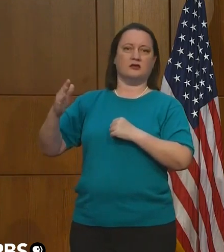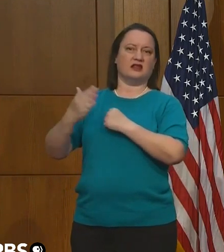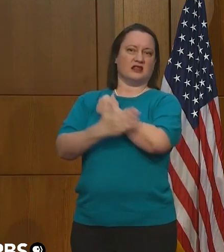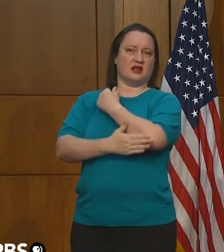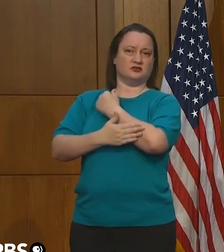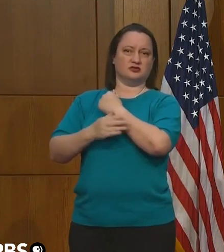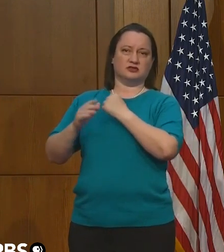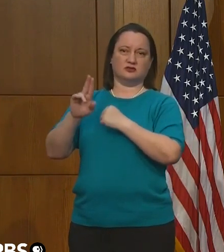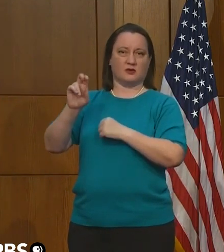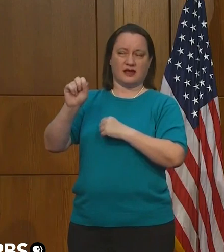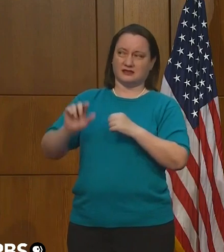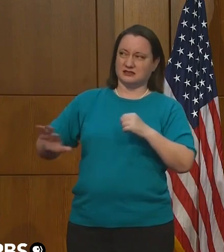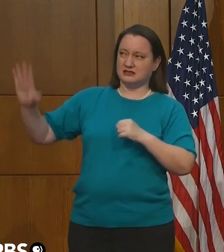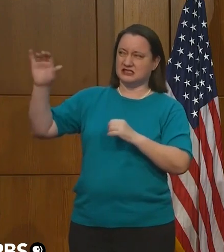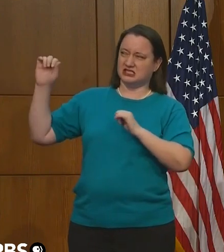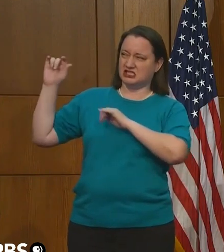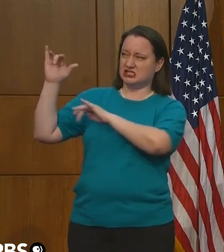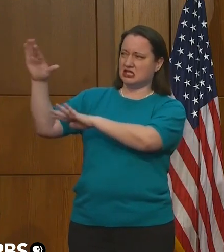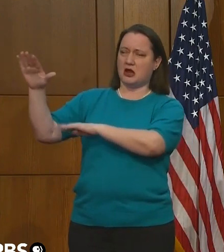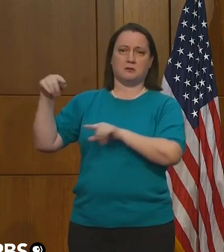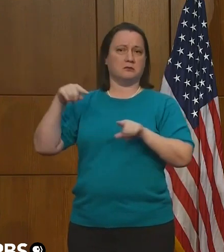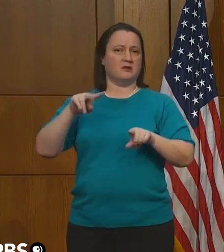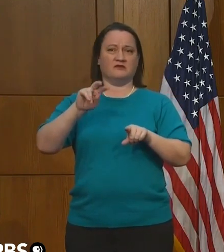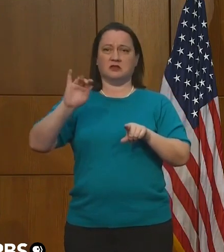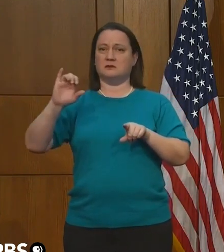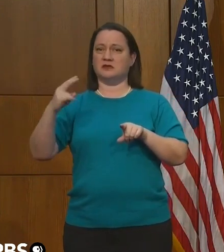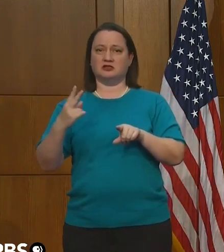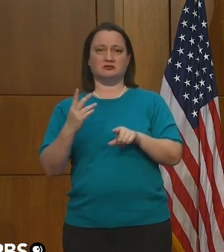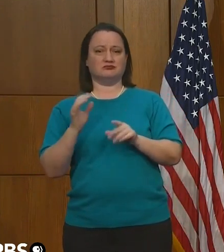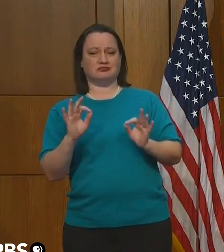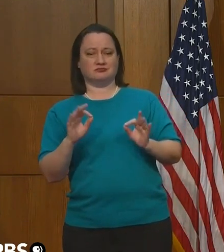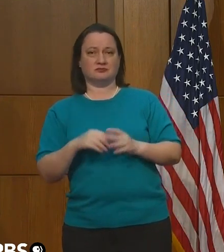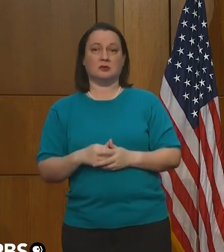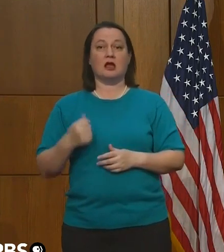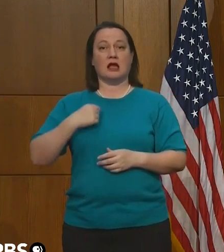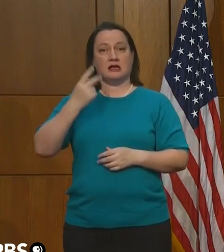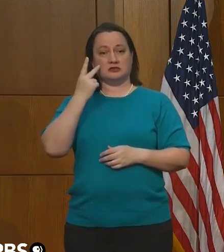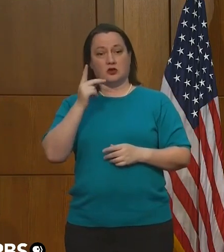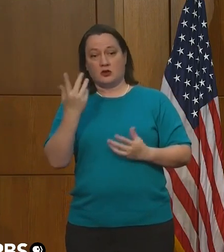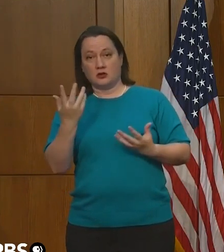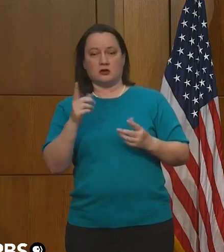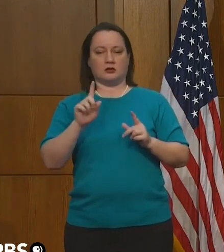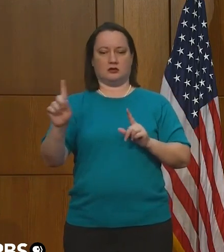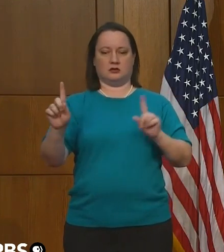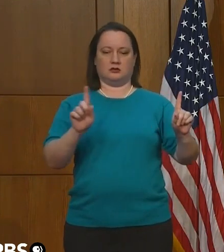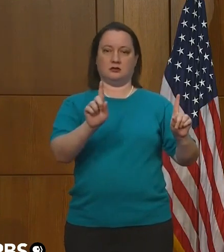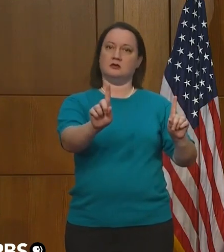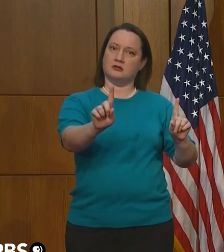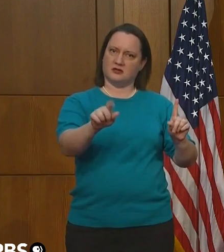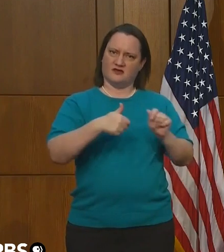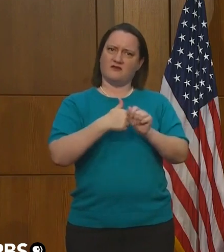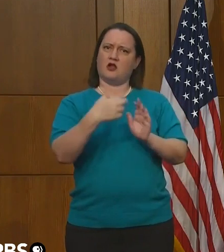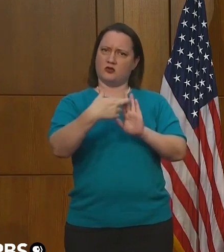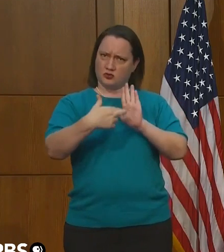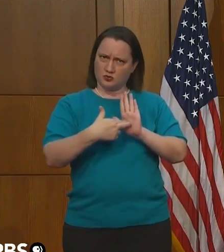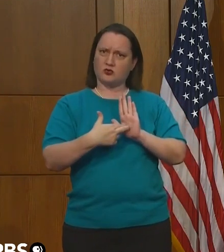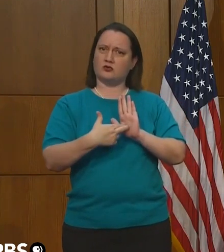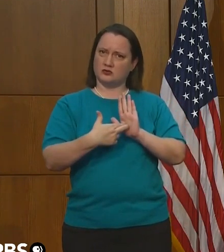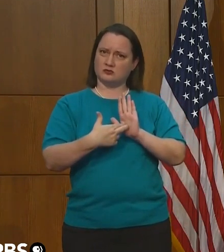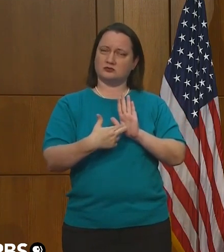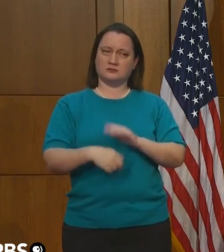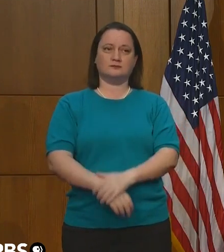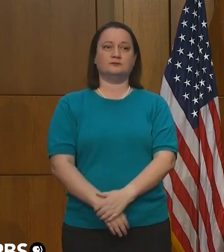While I was at the beach, I saw that people were social distancing on the beach. They were following the rules. I'm